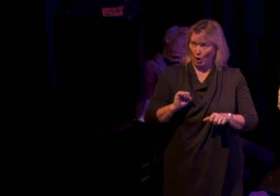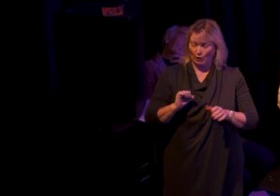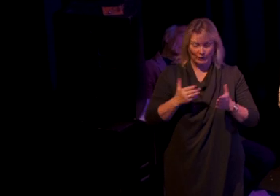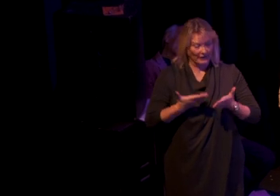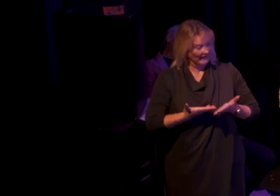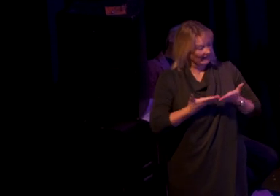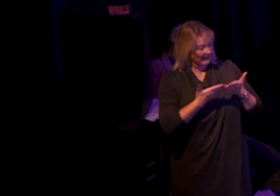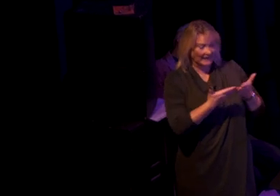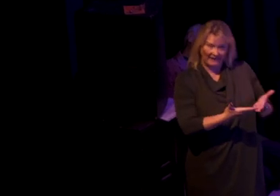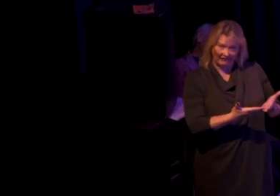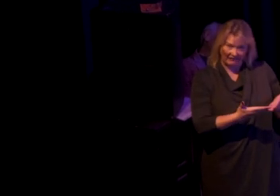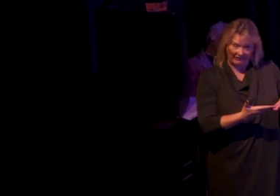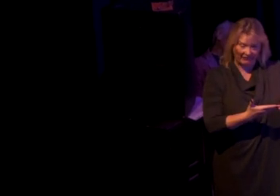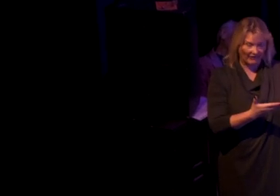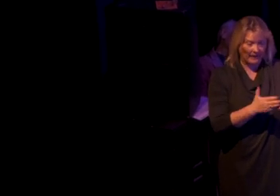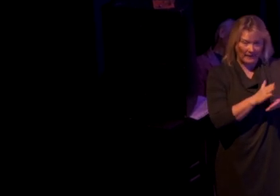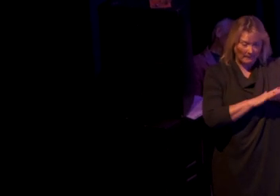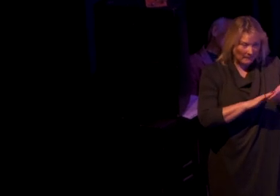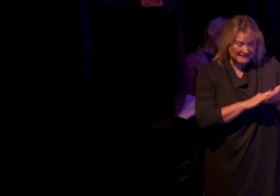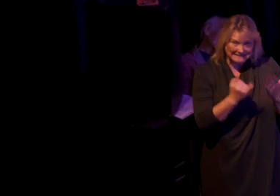to six people's dream.